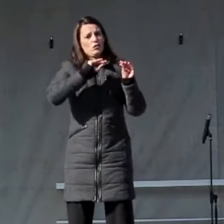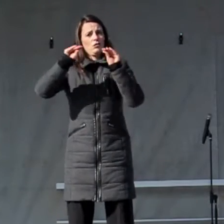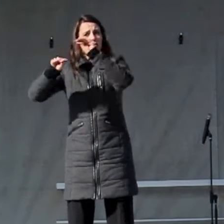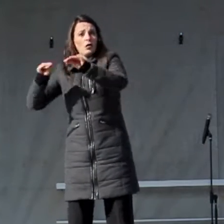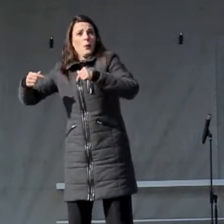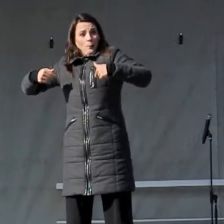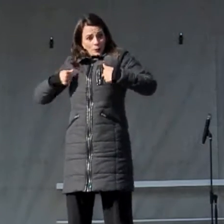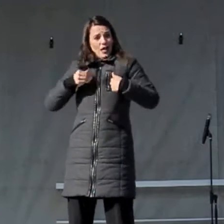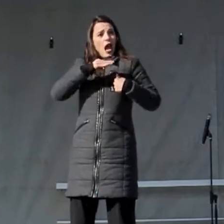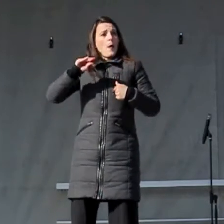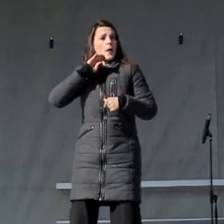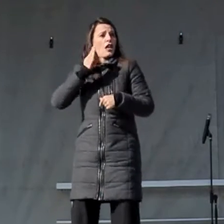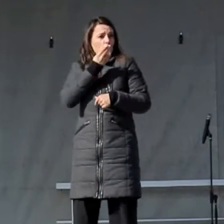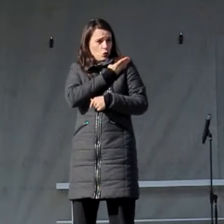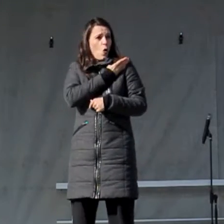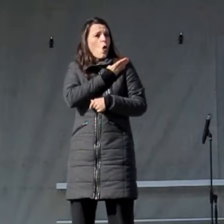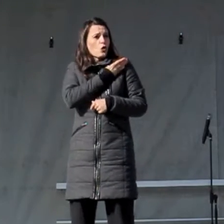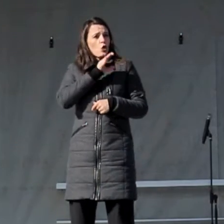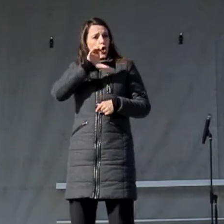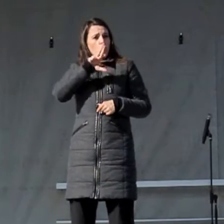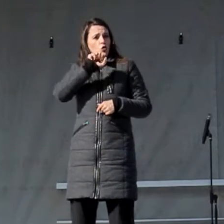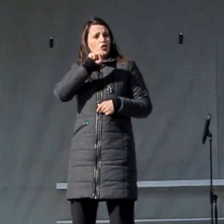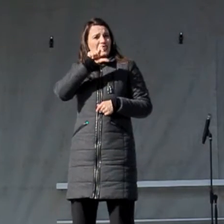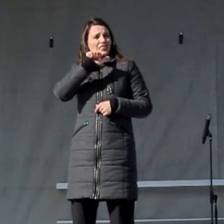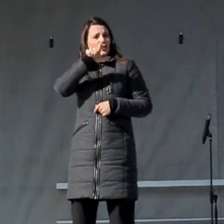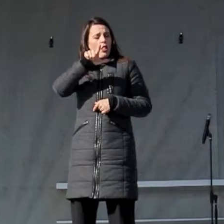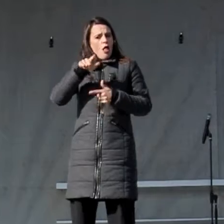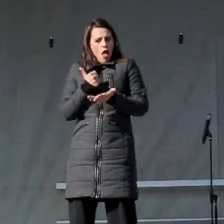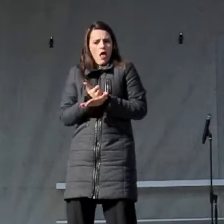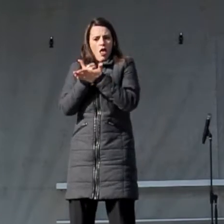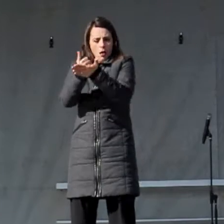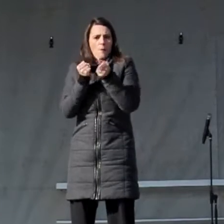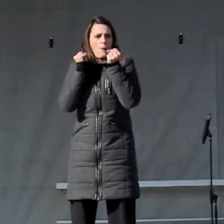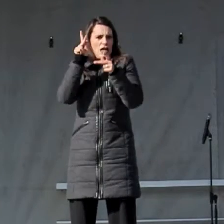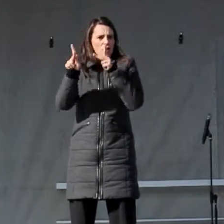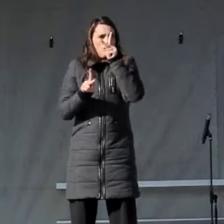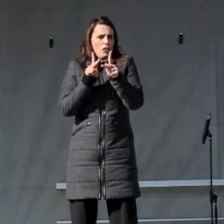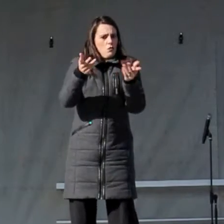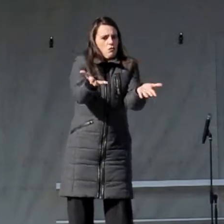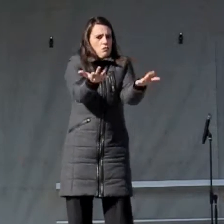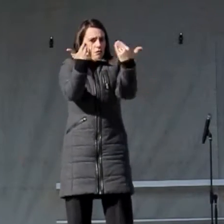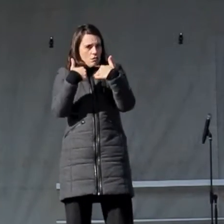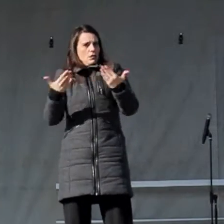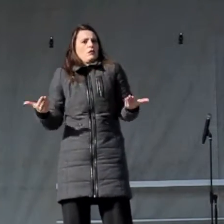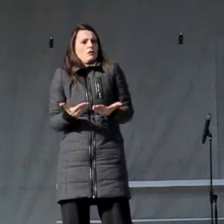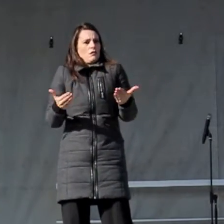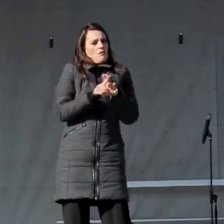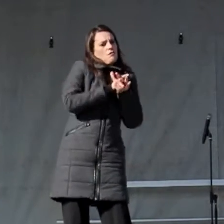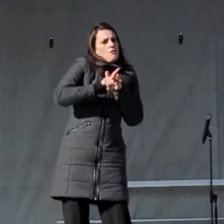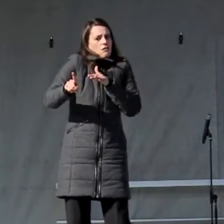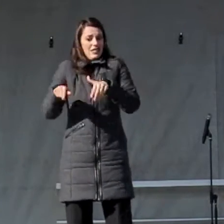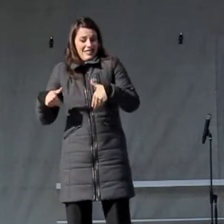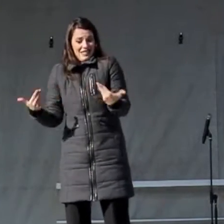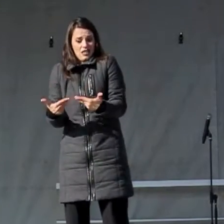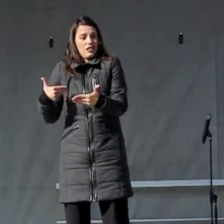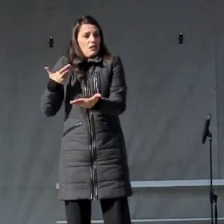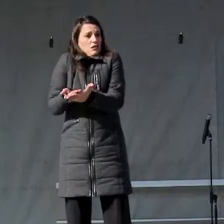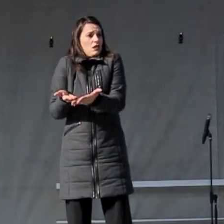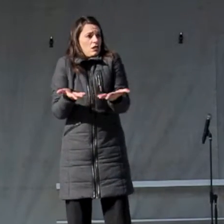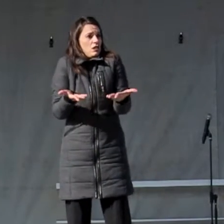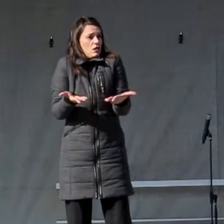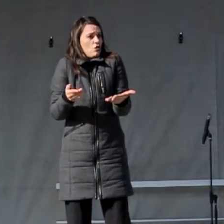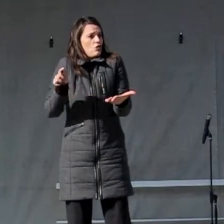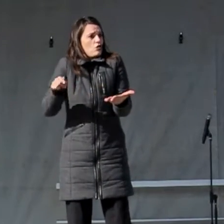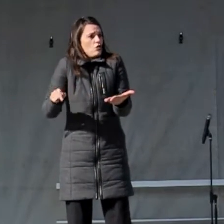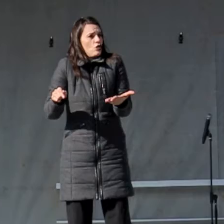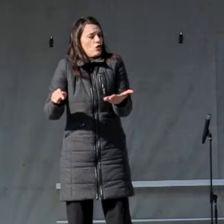my daughter, Crystal Carabello, have serviced many of these families that have evacuated here because what